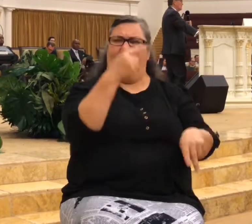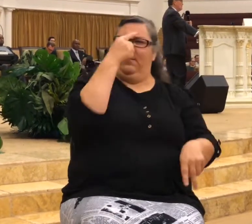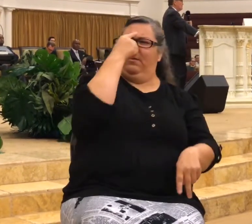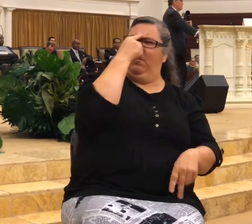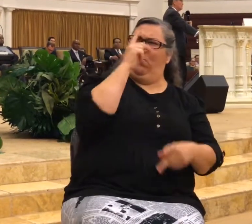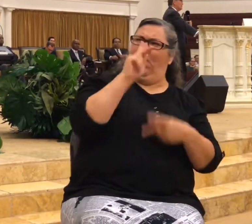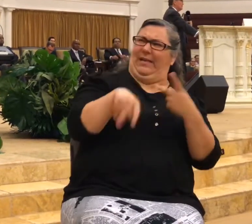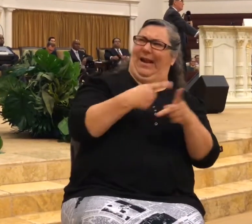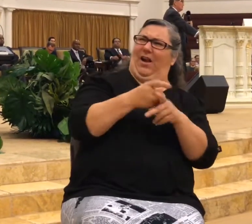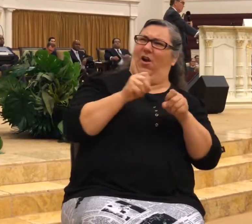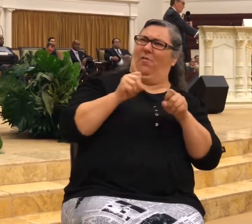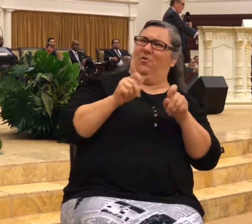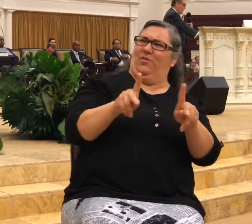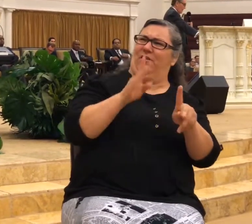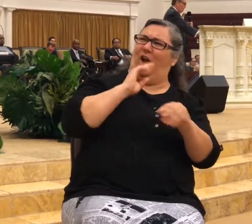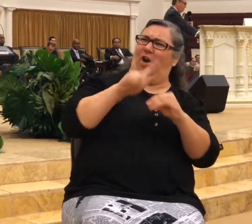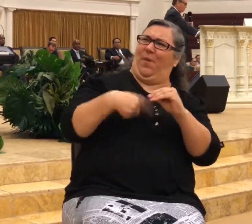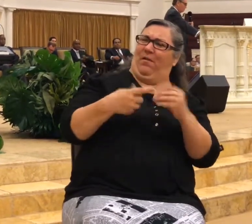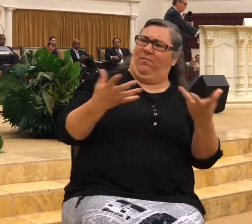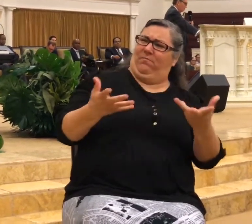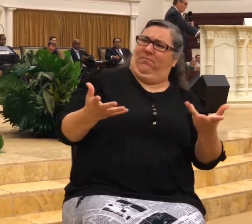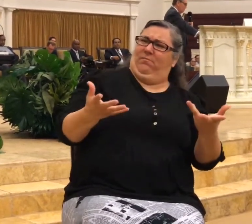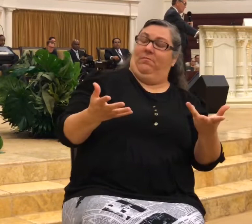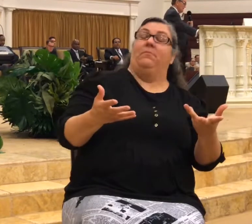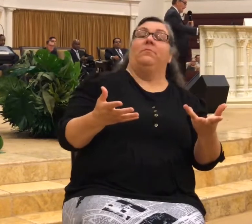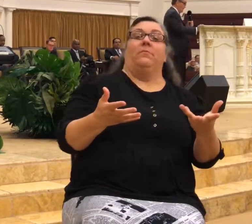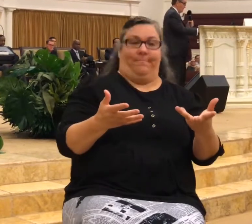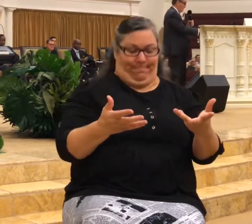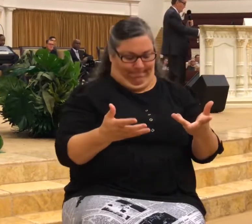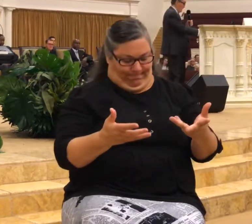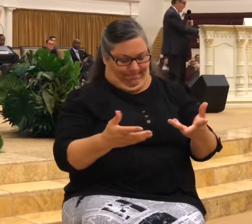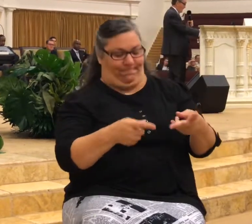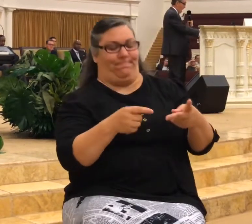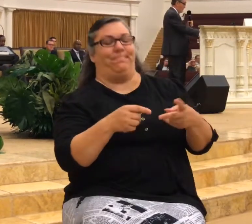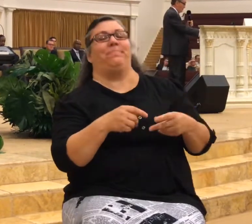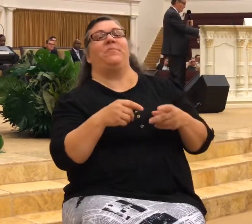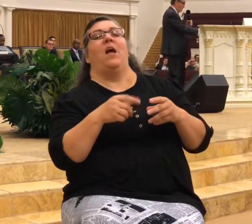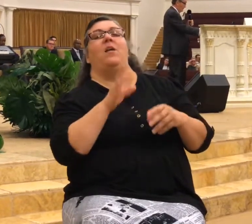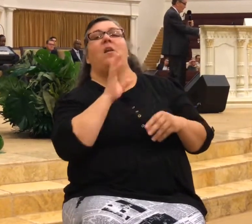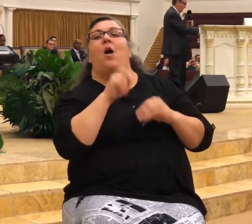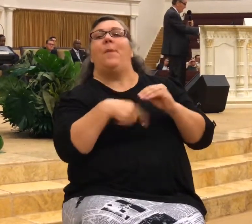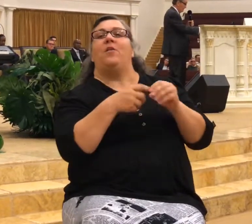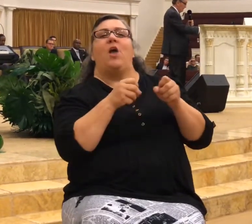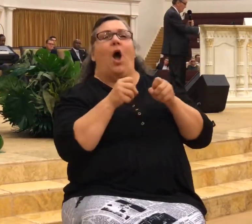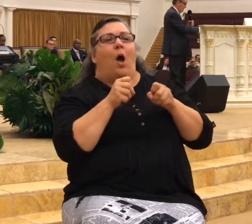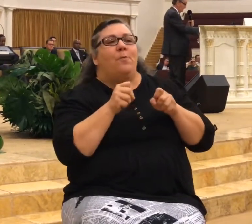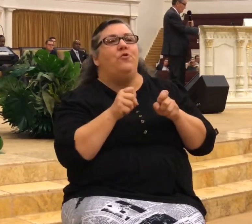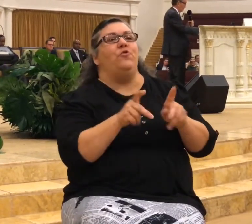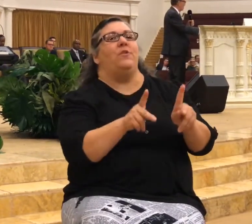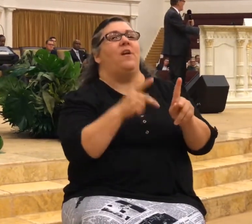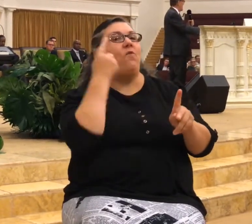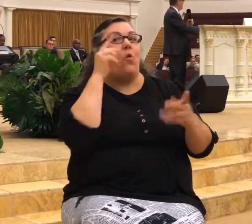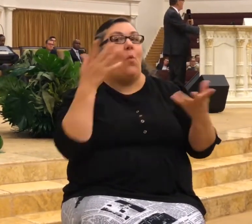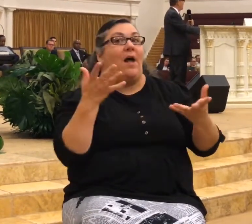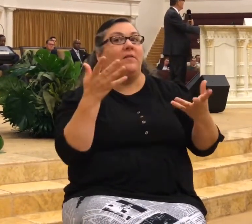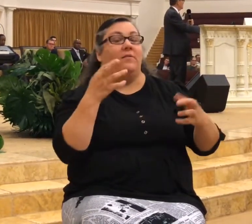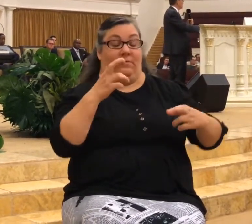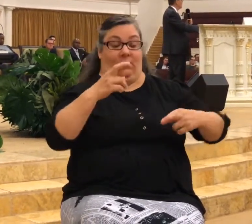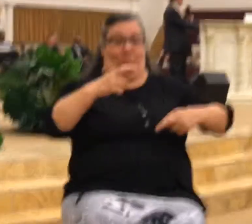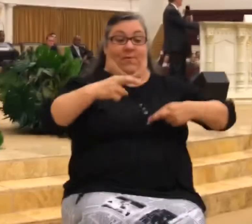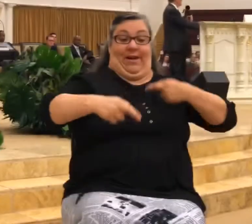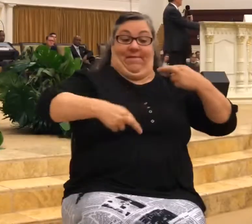what kind of opportunity are you talking about? I'm talking about the opportunity for